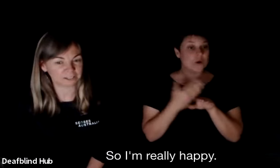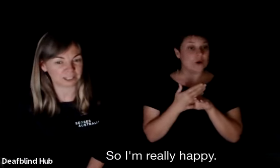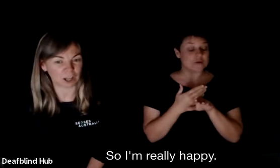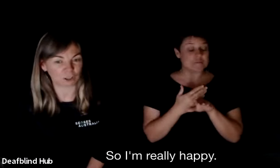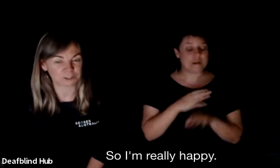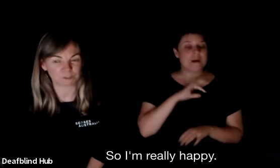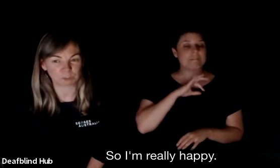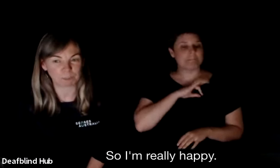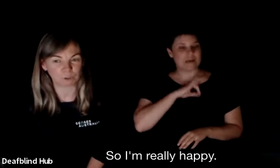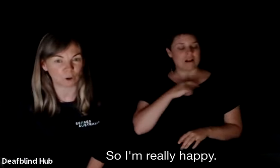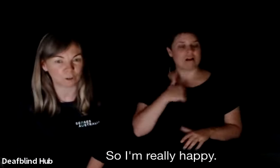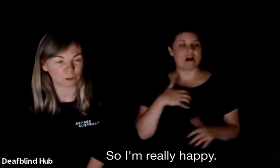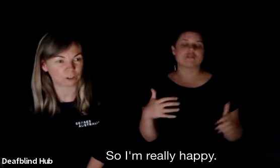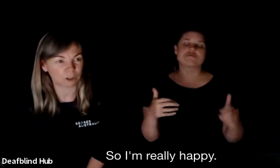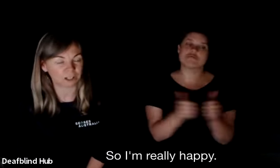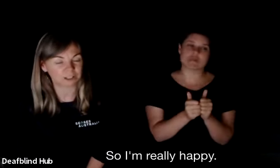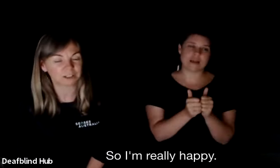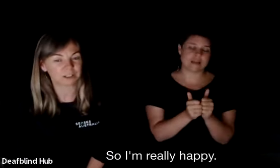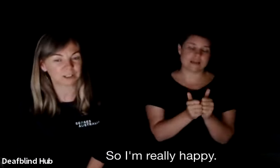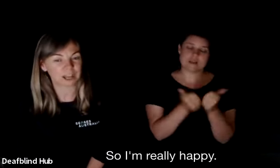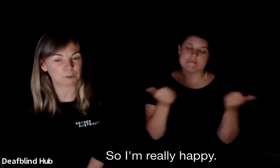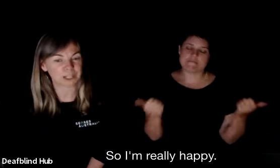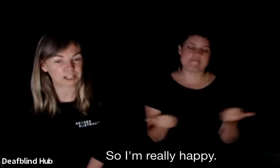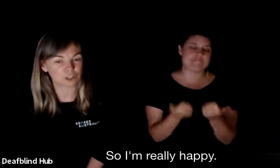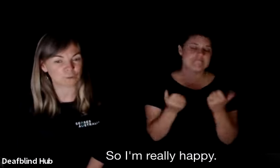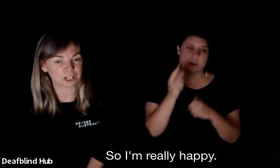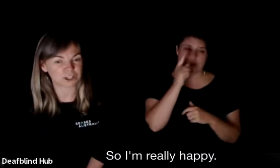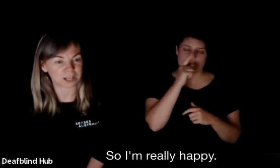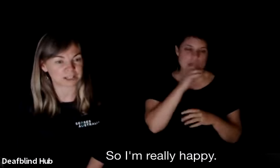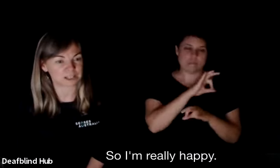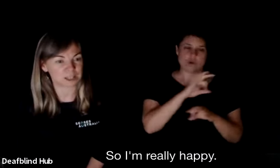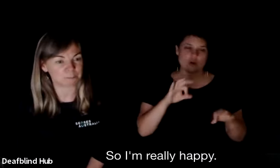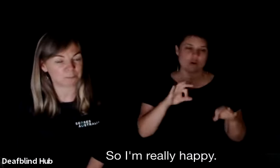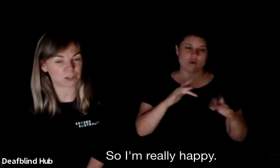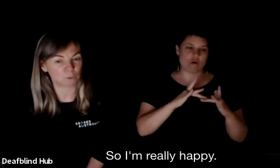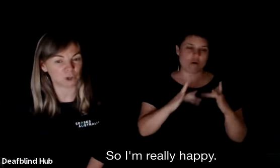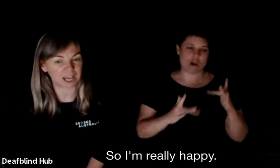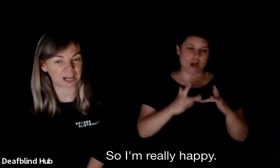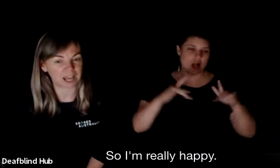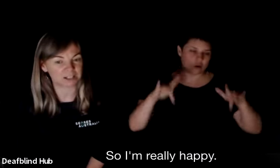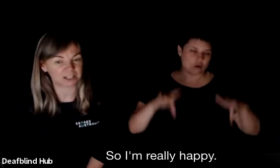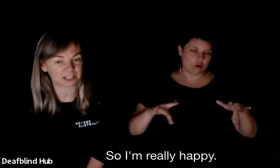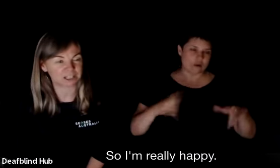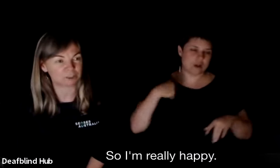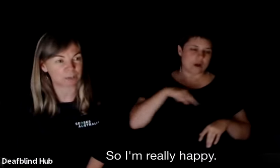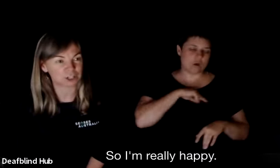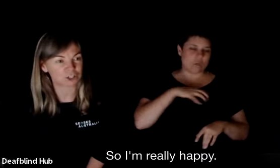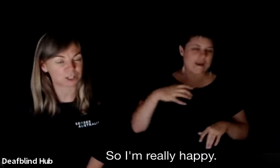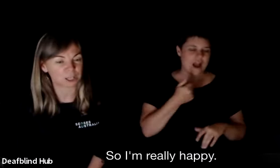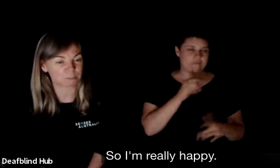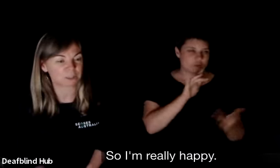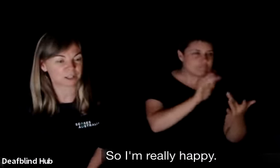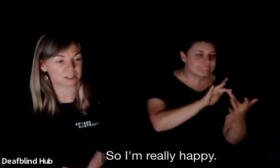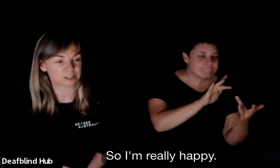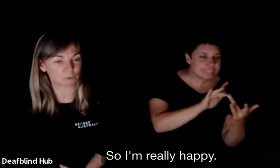Paula, there are lots of people not online, and we need to reach out to them and work out how to get information